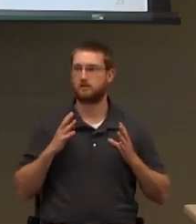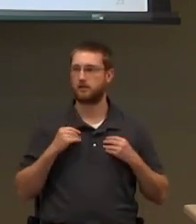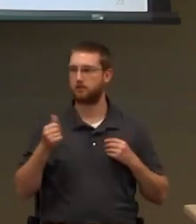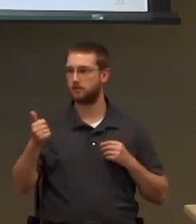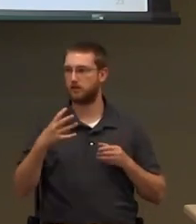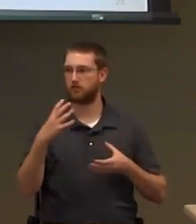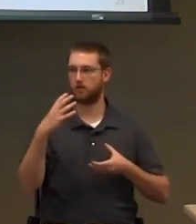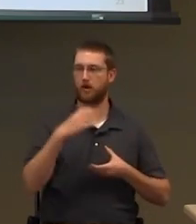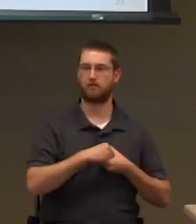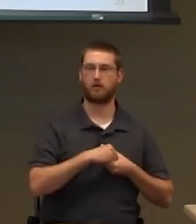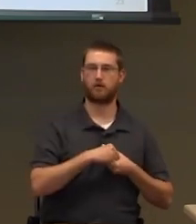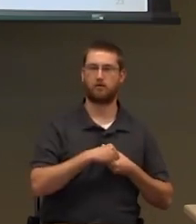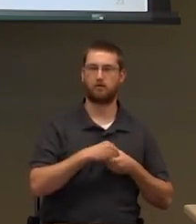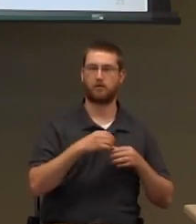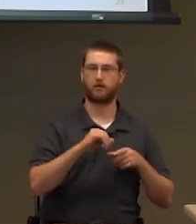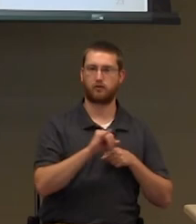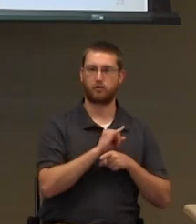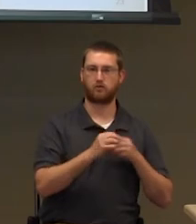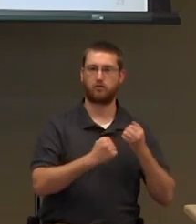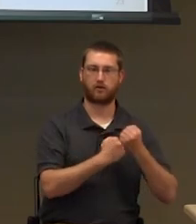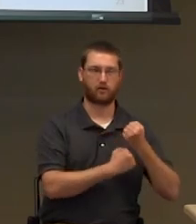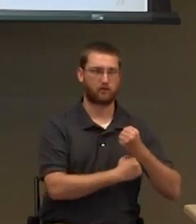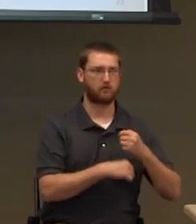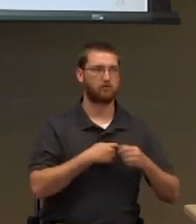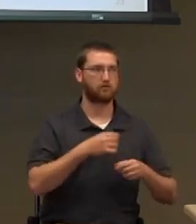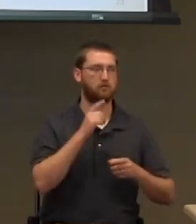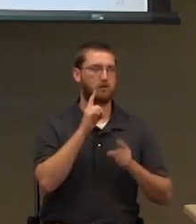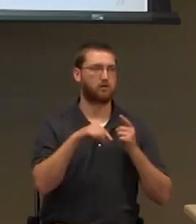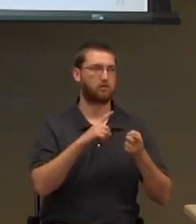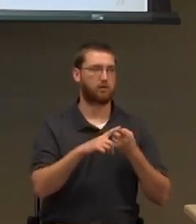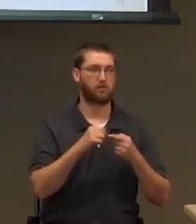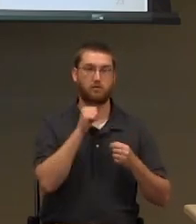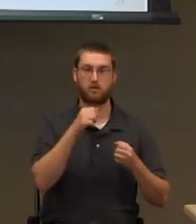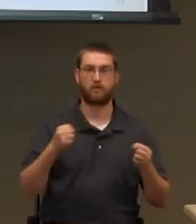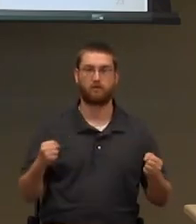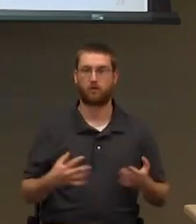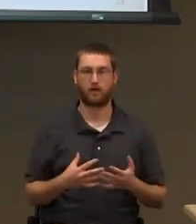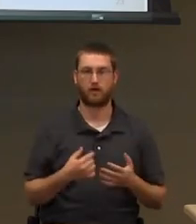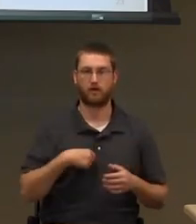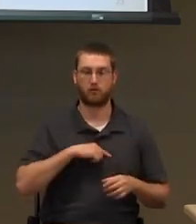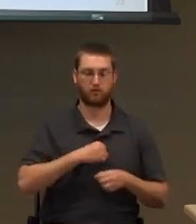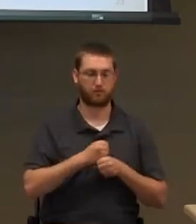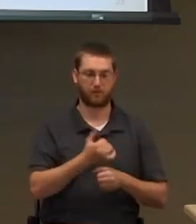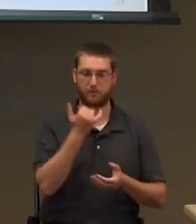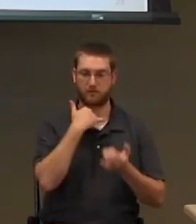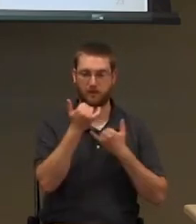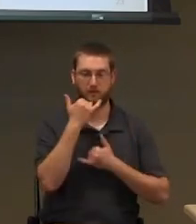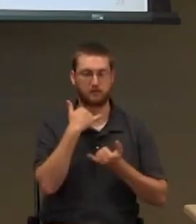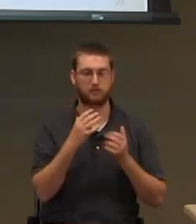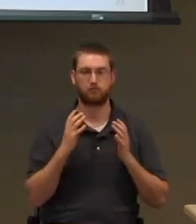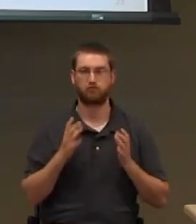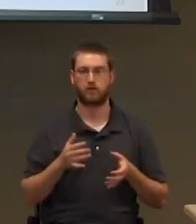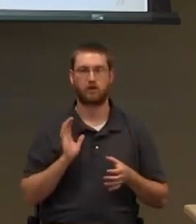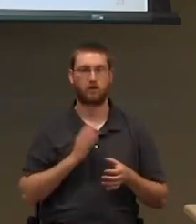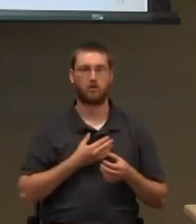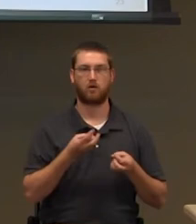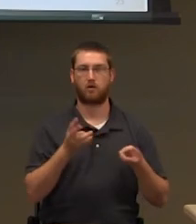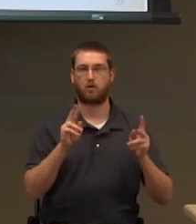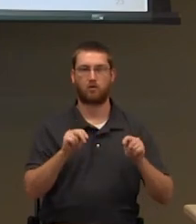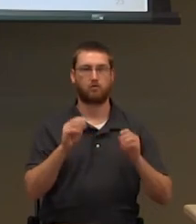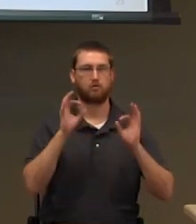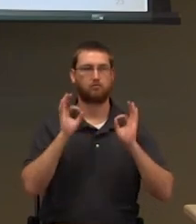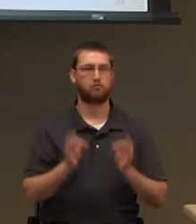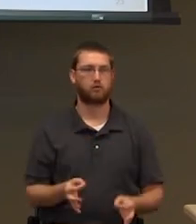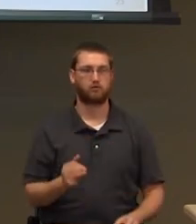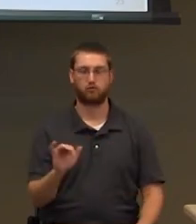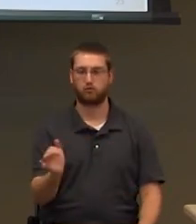foundation, so you can understand what I'm talking about. We're not afraid to do things. You know, we make mistakes and we make wrong choices. But